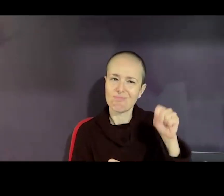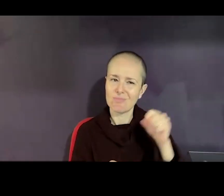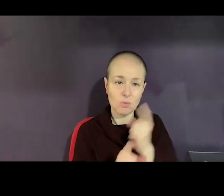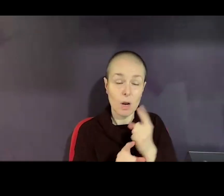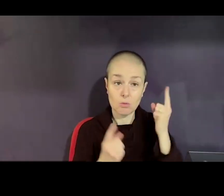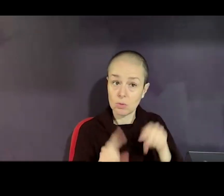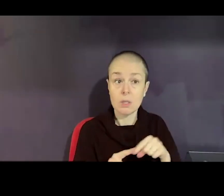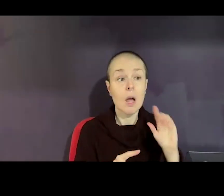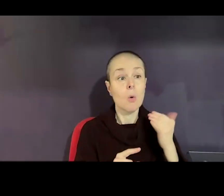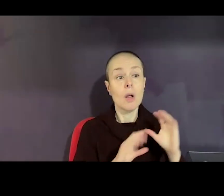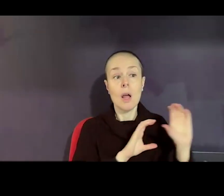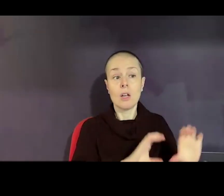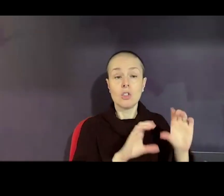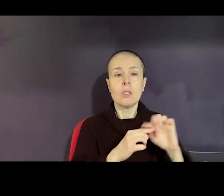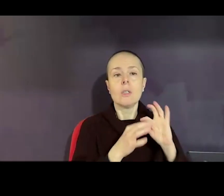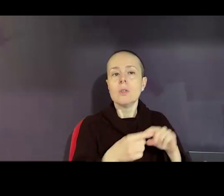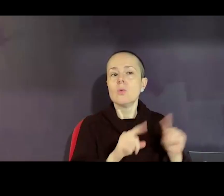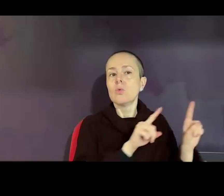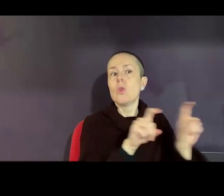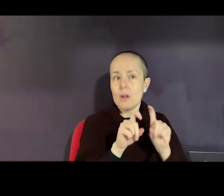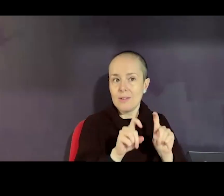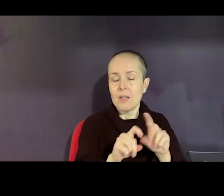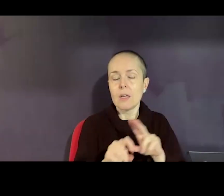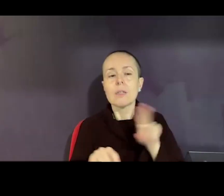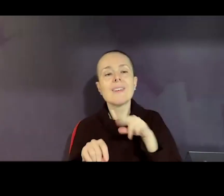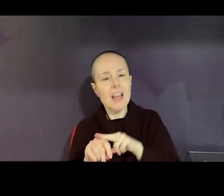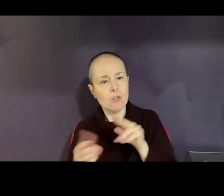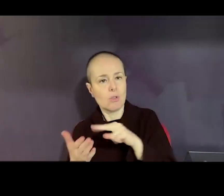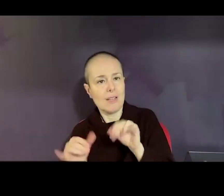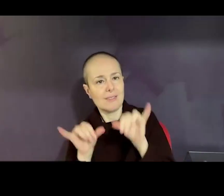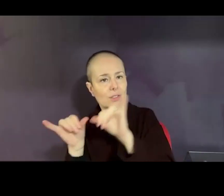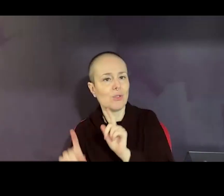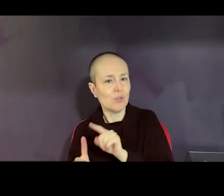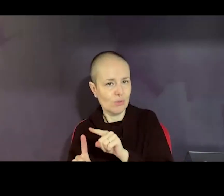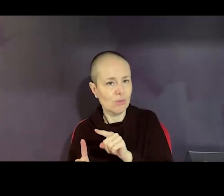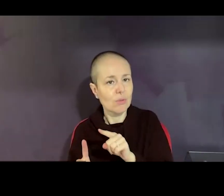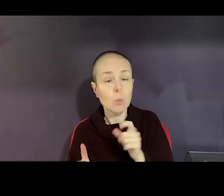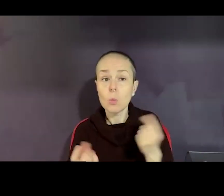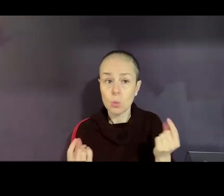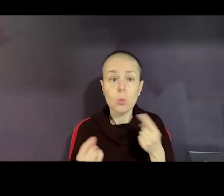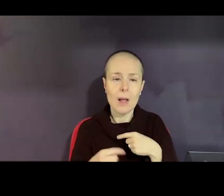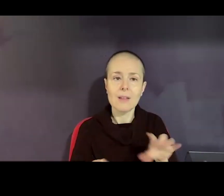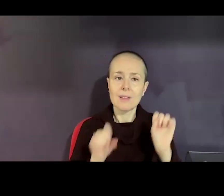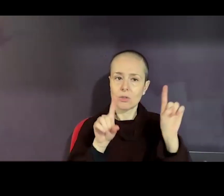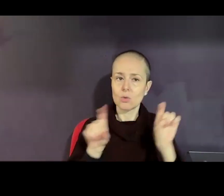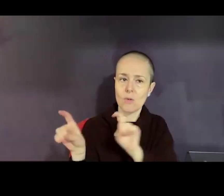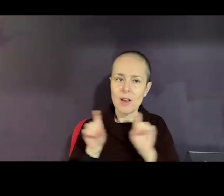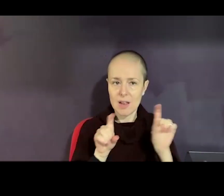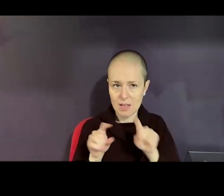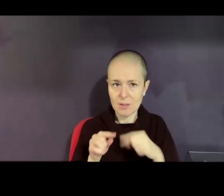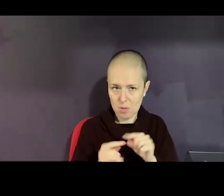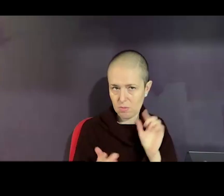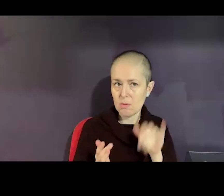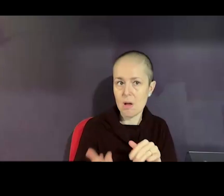the actions is responding to a survey about the national dance standards. So that's one thing that you can do. You can take the survey about the national dance